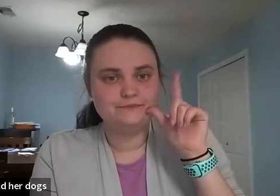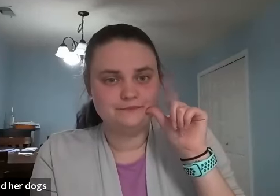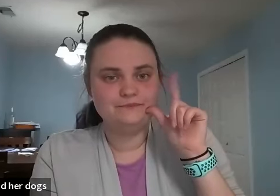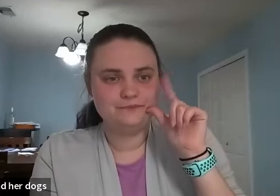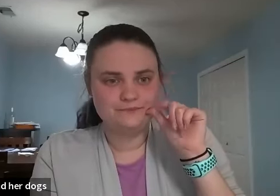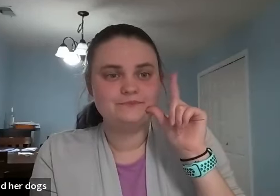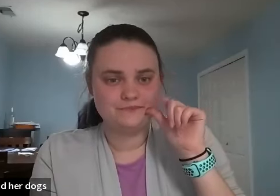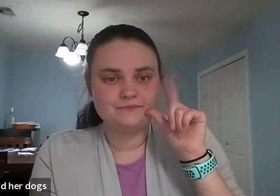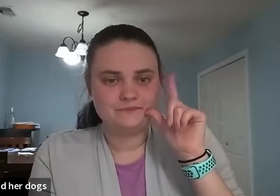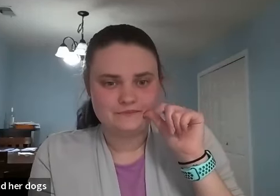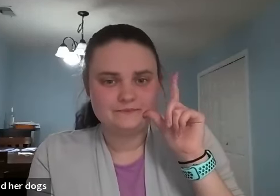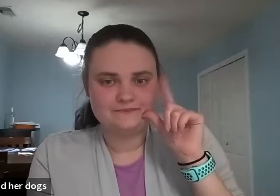Mm-hmm.